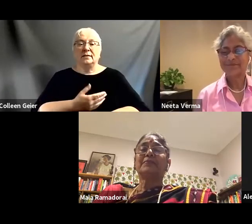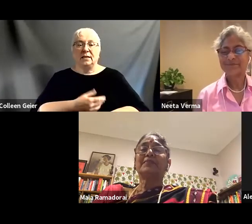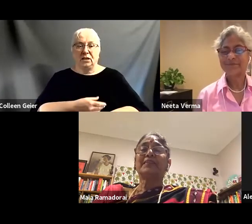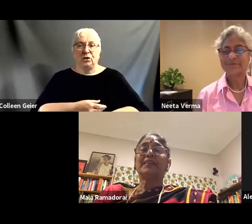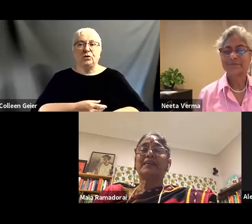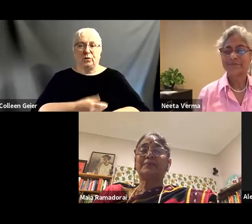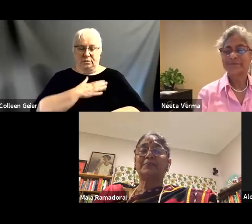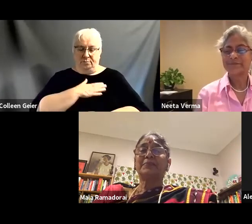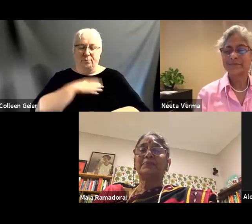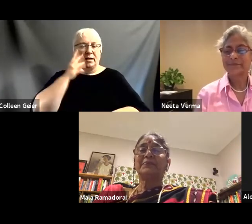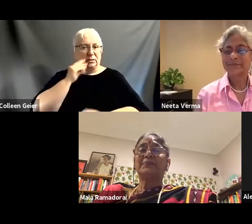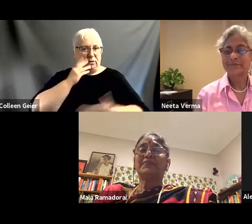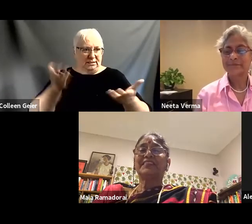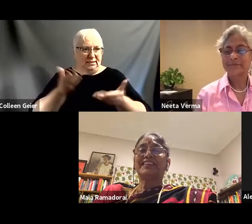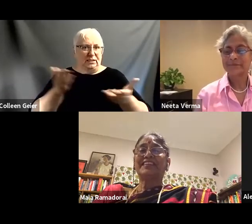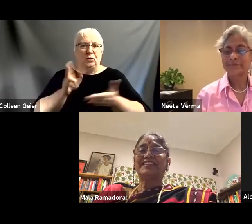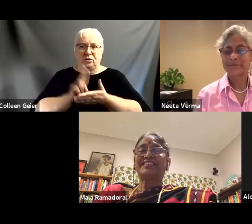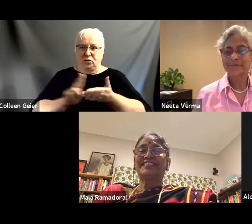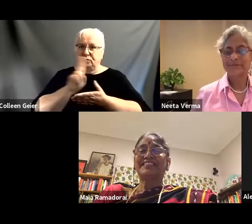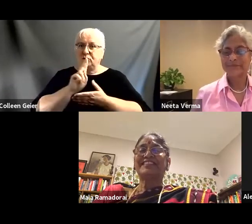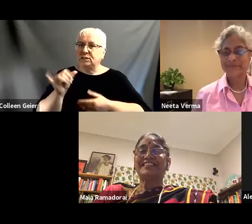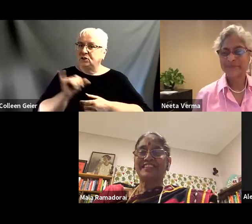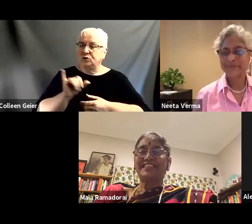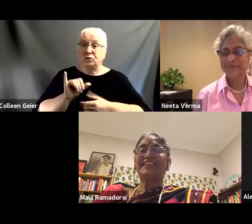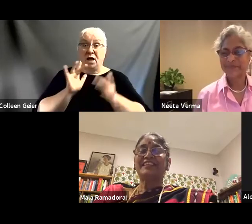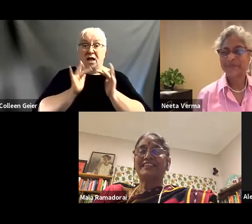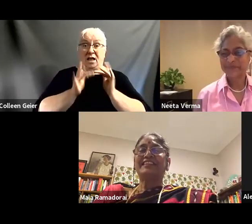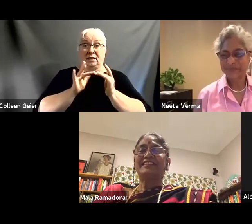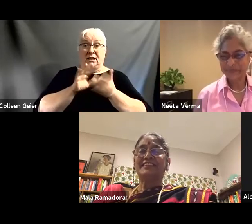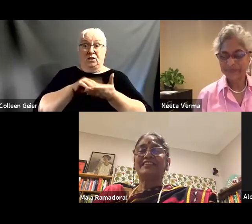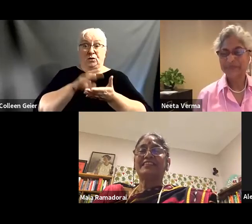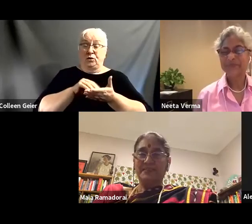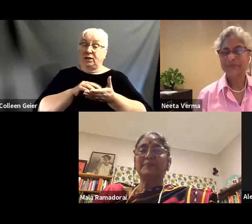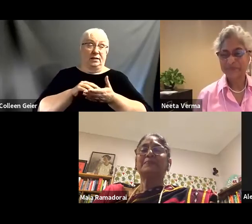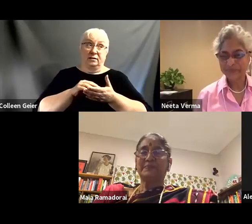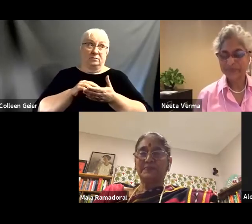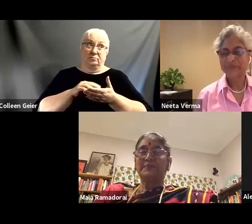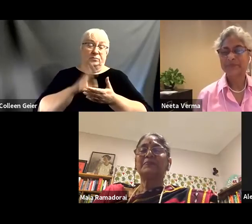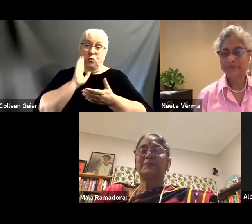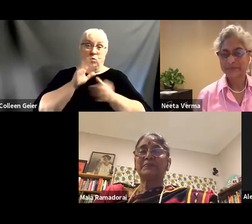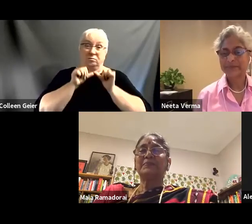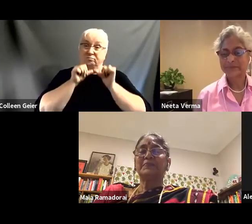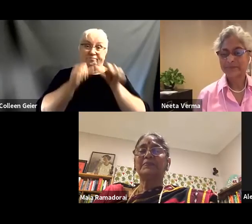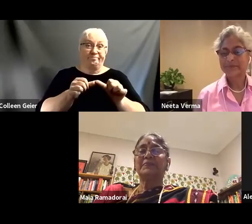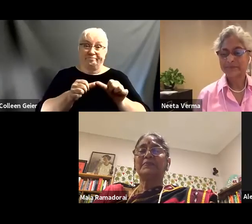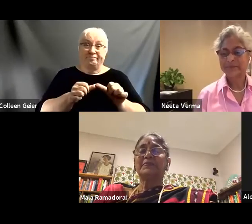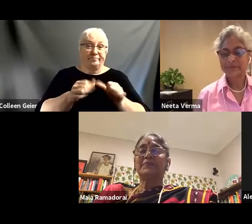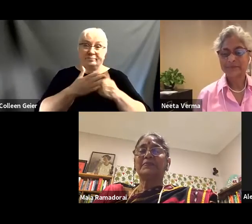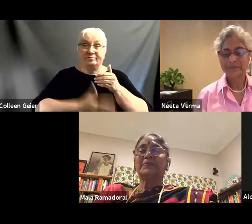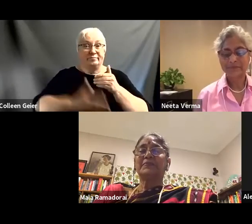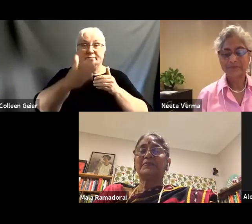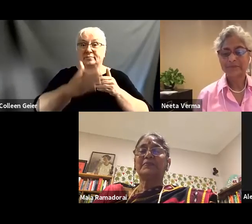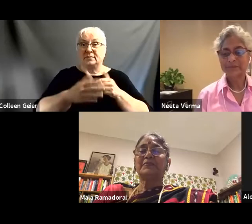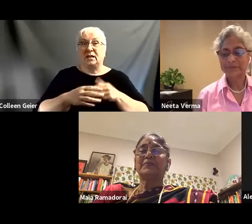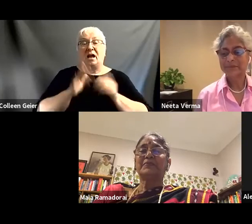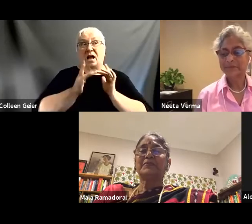my experience here at the university as well, that online learning is here to stay in some way, shape, or form, and online conferences